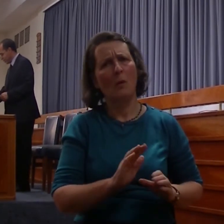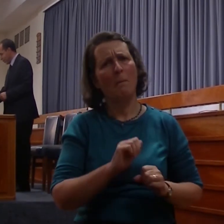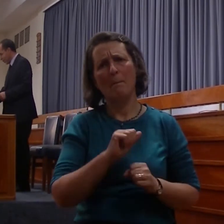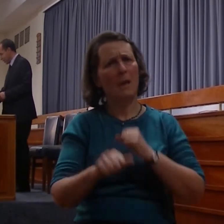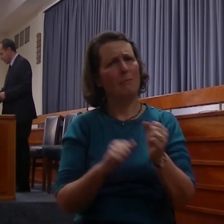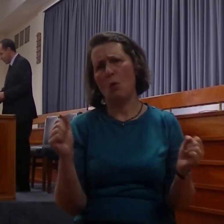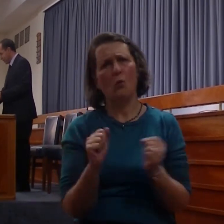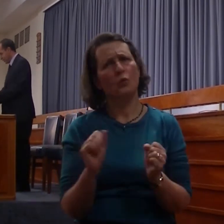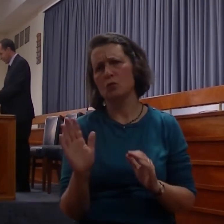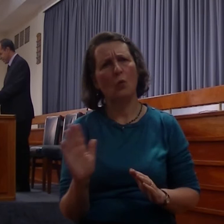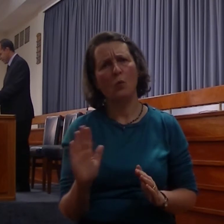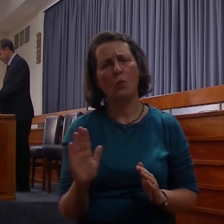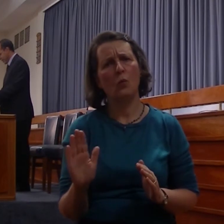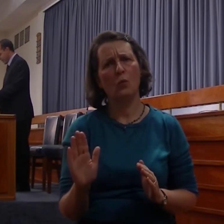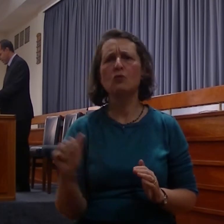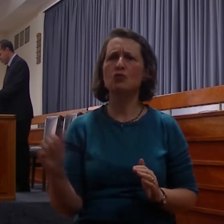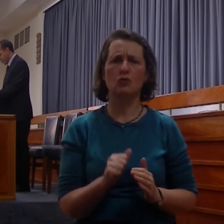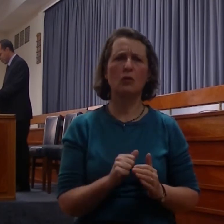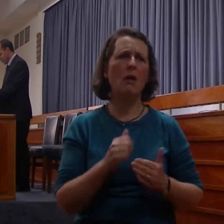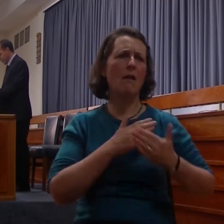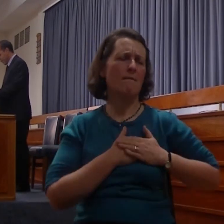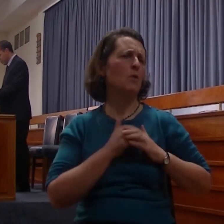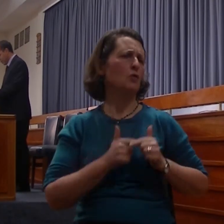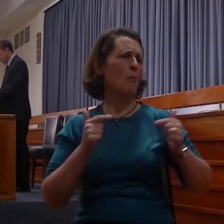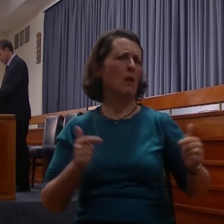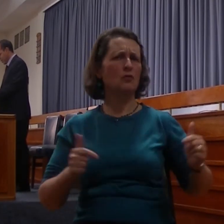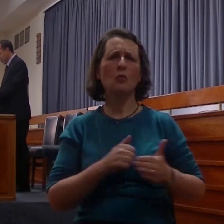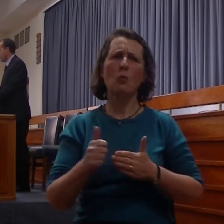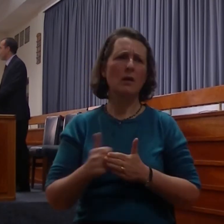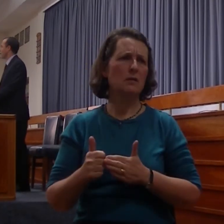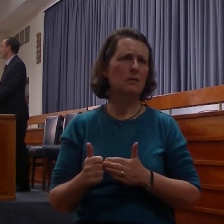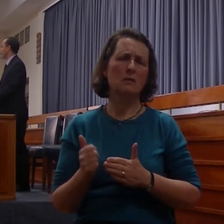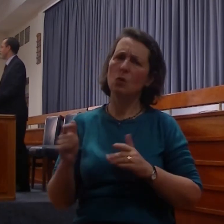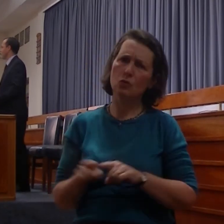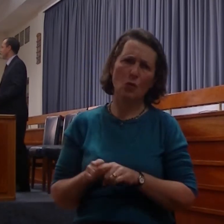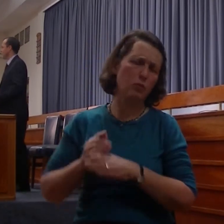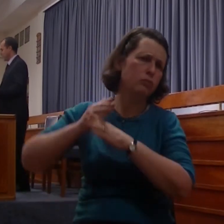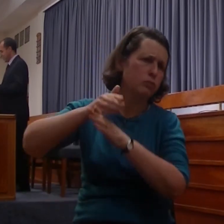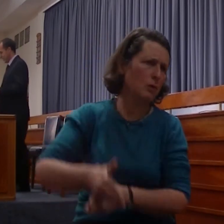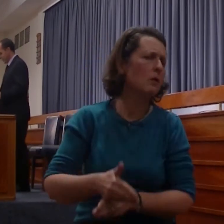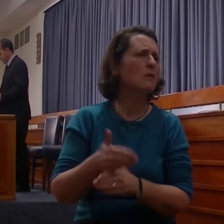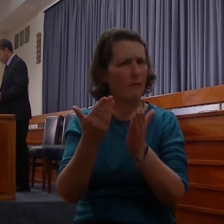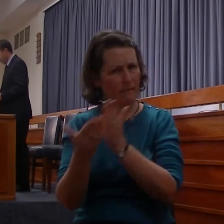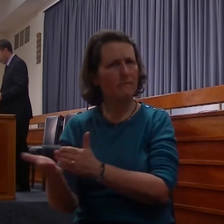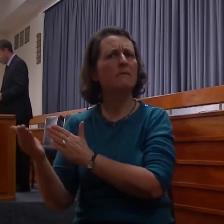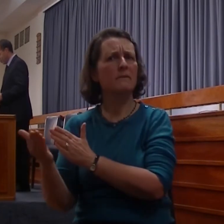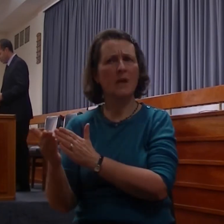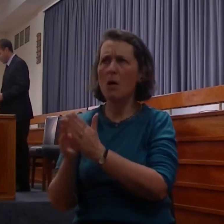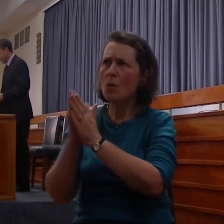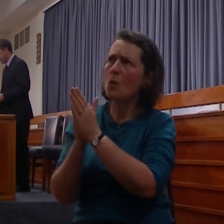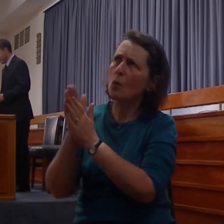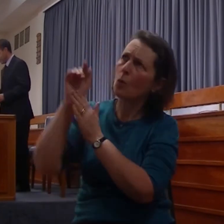leave our first love. Oh, may the Lord help us never to grow cold and always abounding in